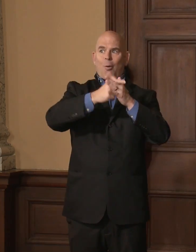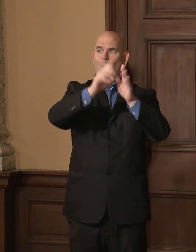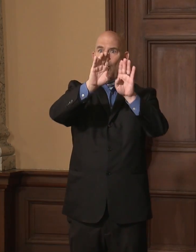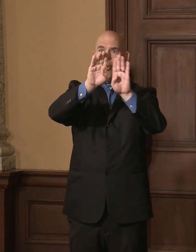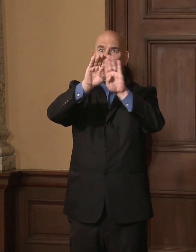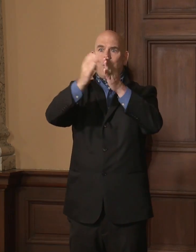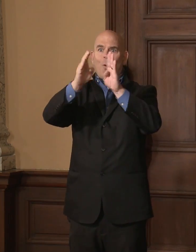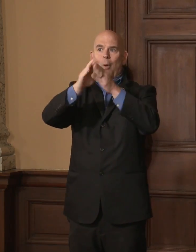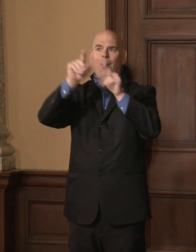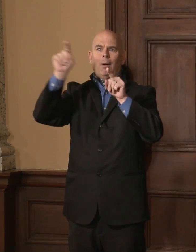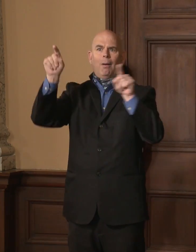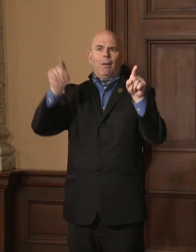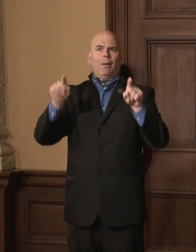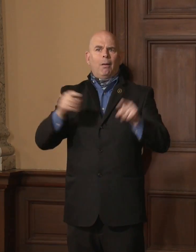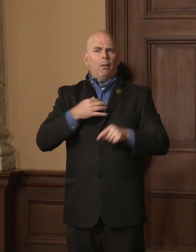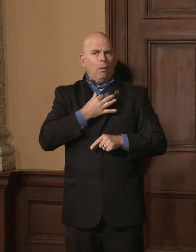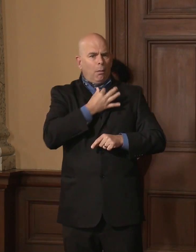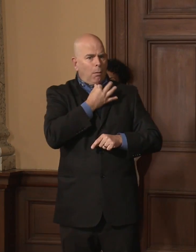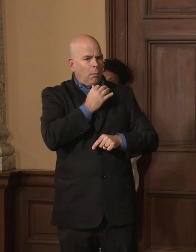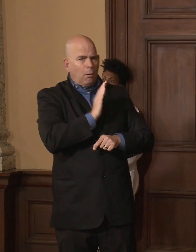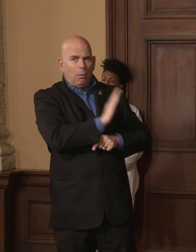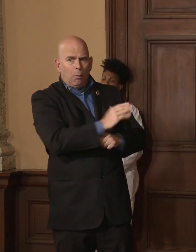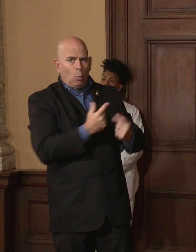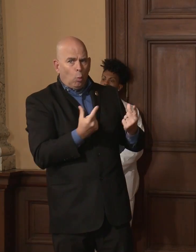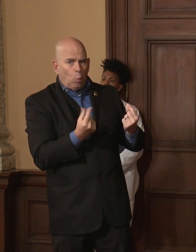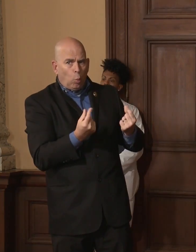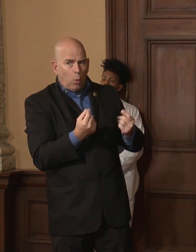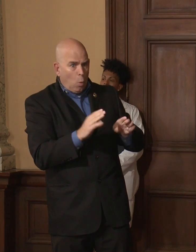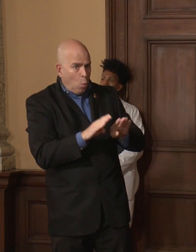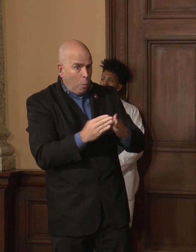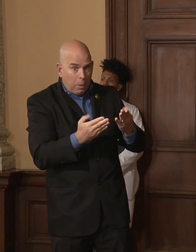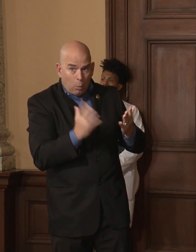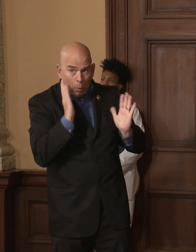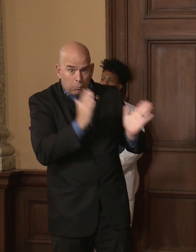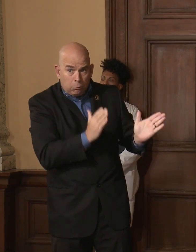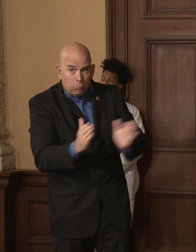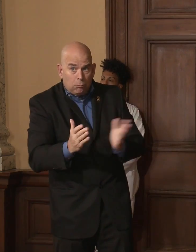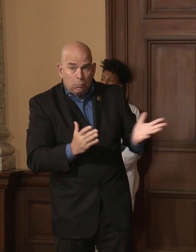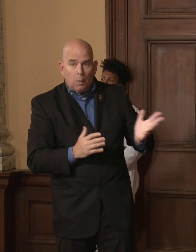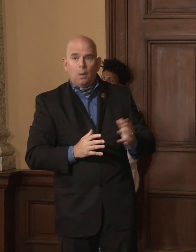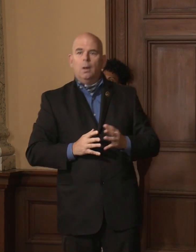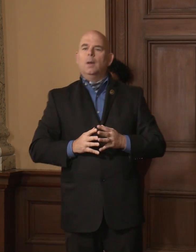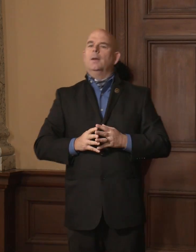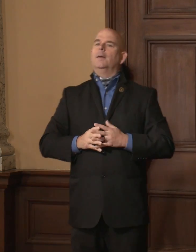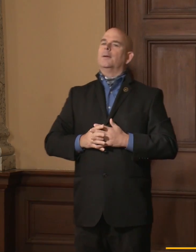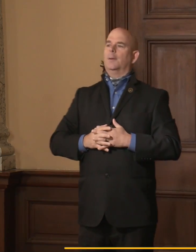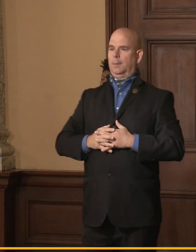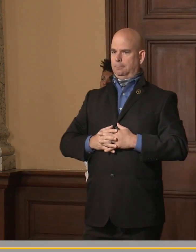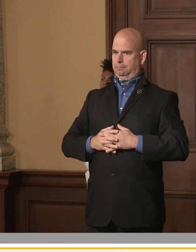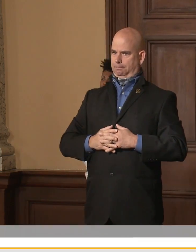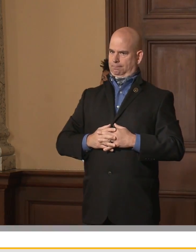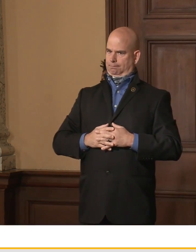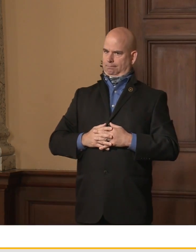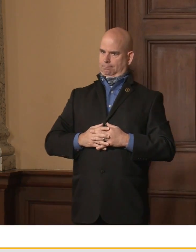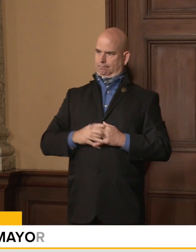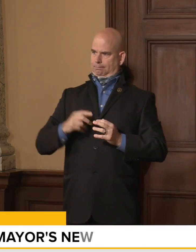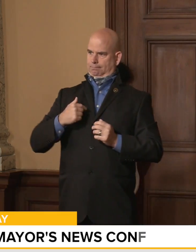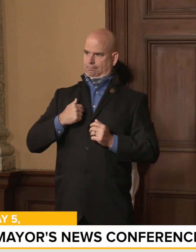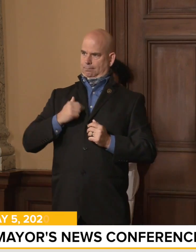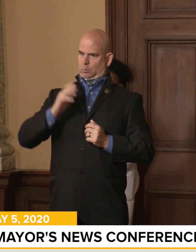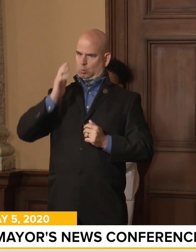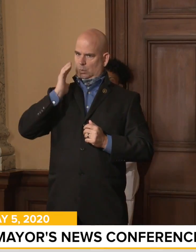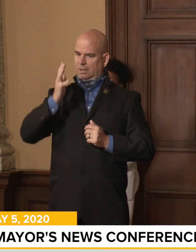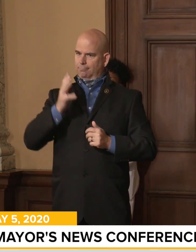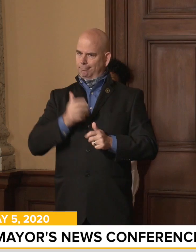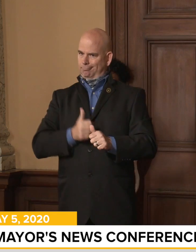your response to them? Is it time? Well, we're going to do like I've always said. We're going to follow the advice of our healthcare professionals